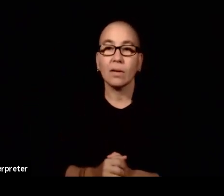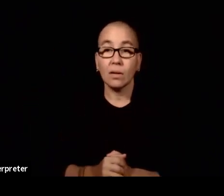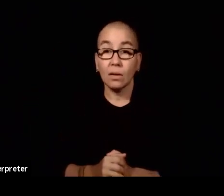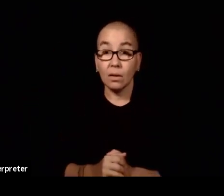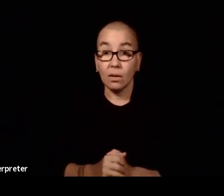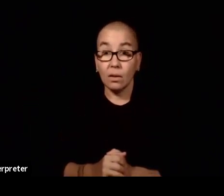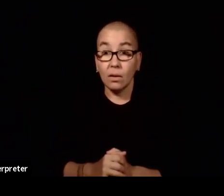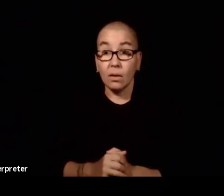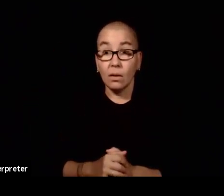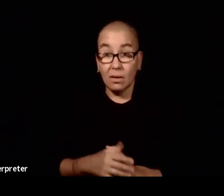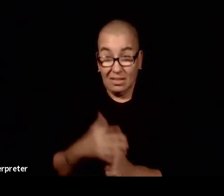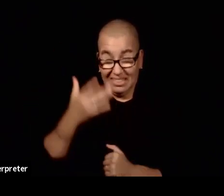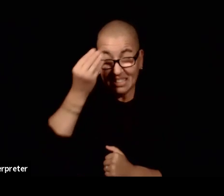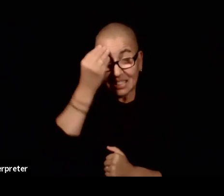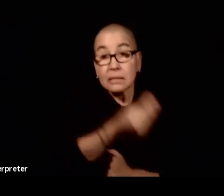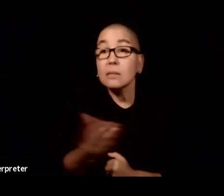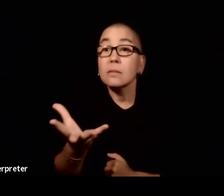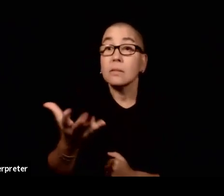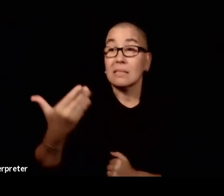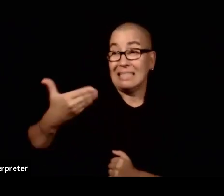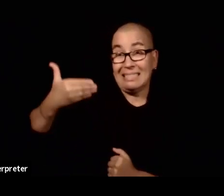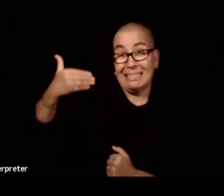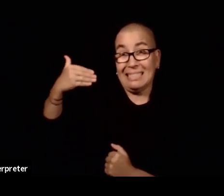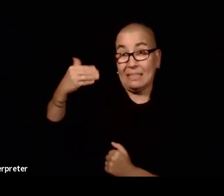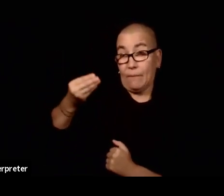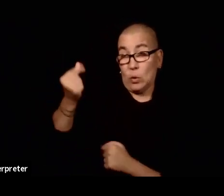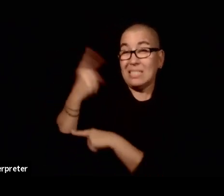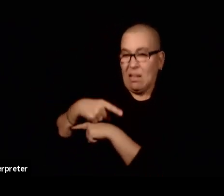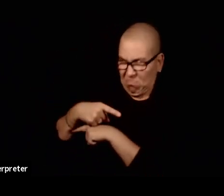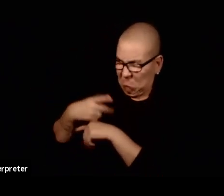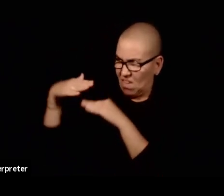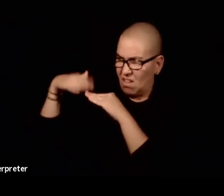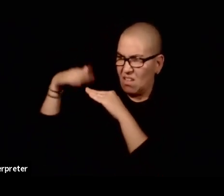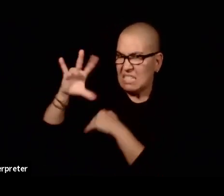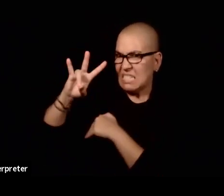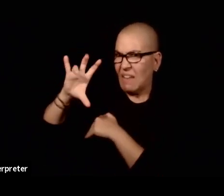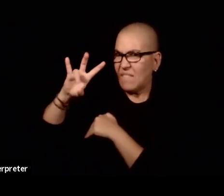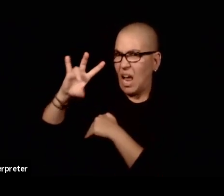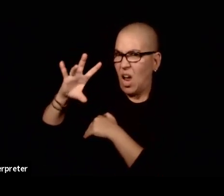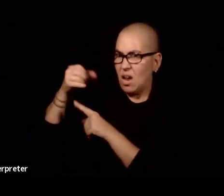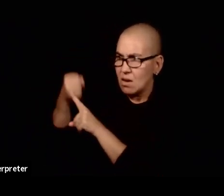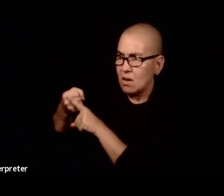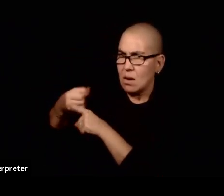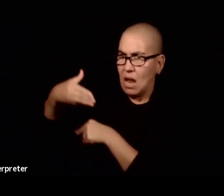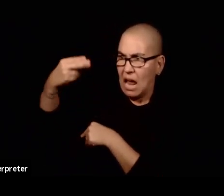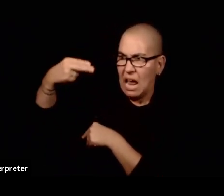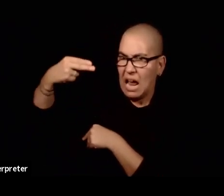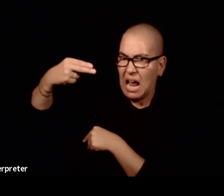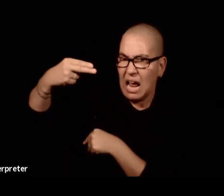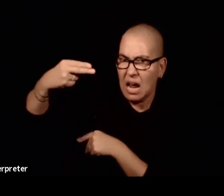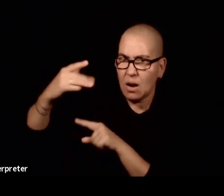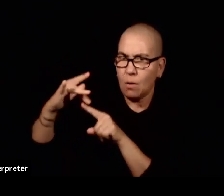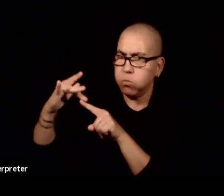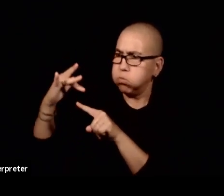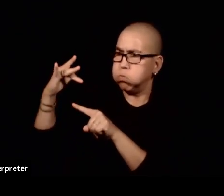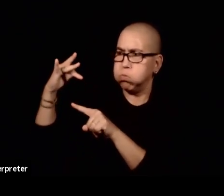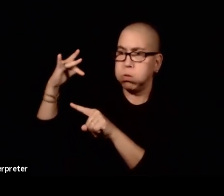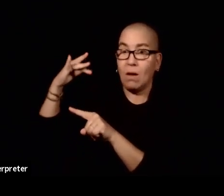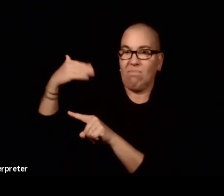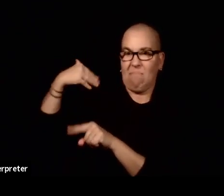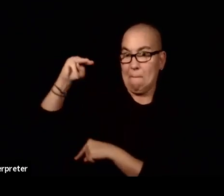row in the high 700s was in May. So as we've said several times in recent days, we